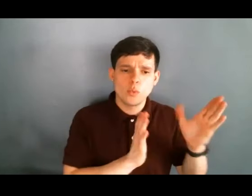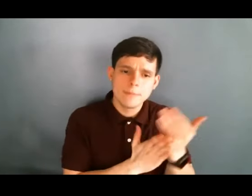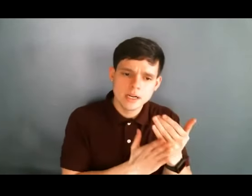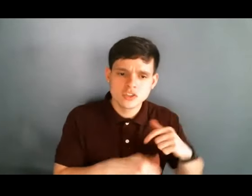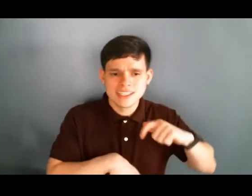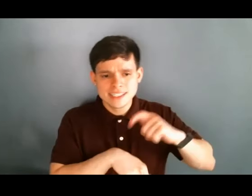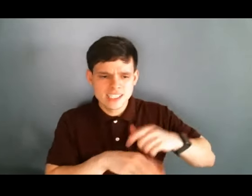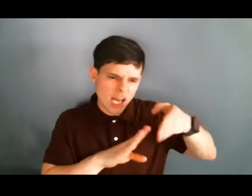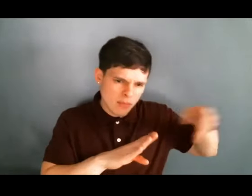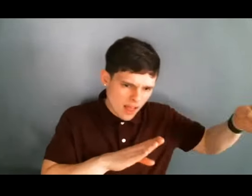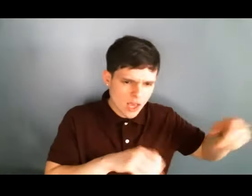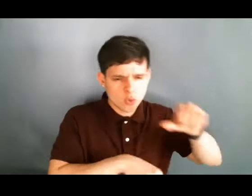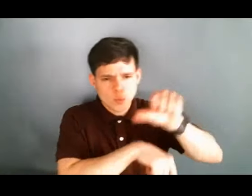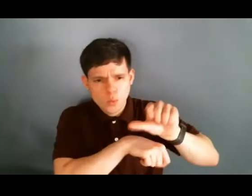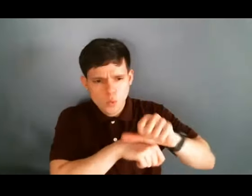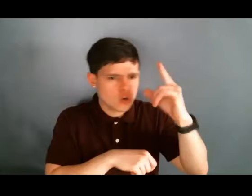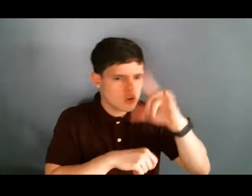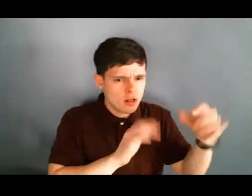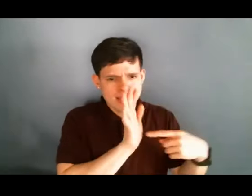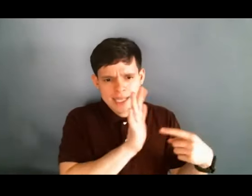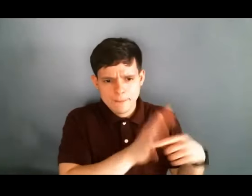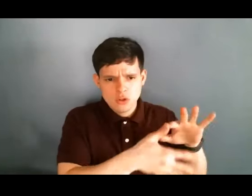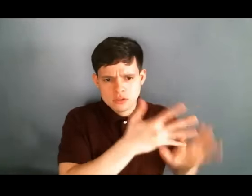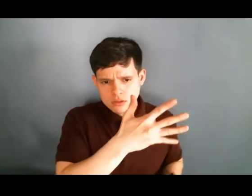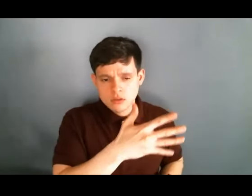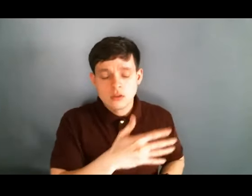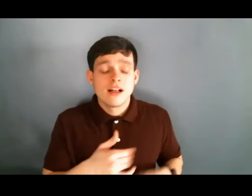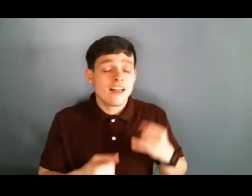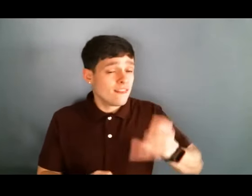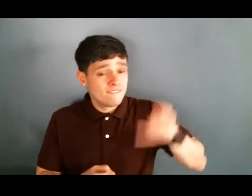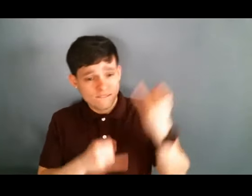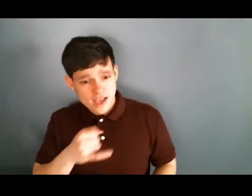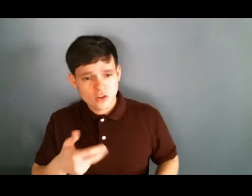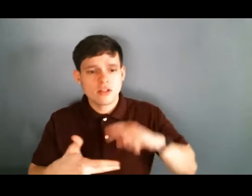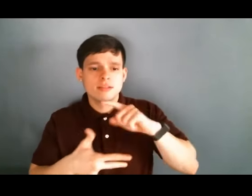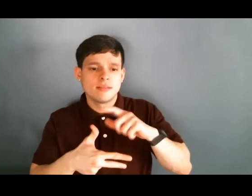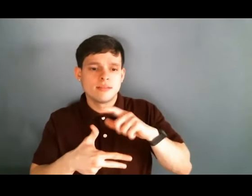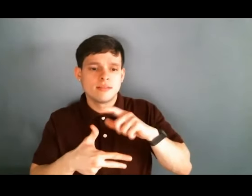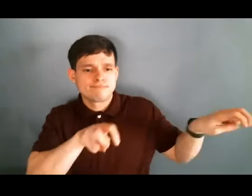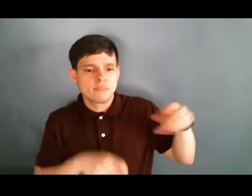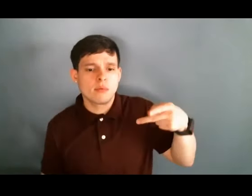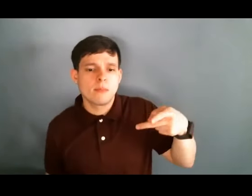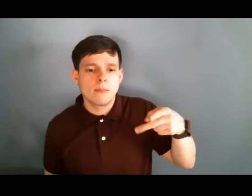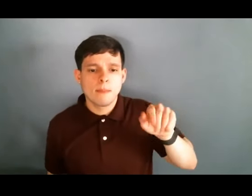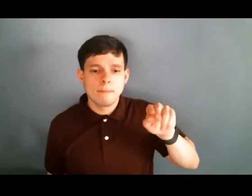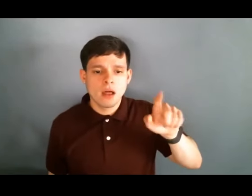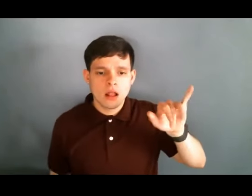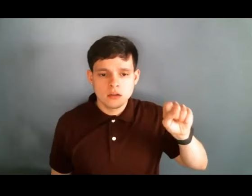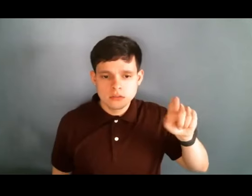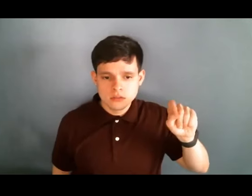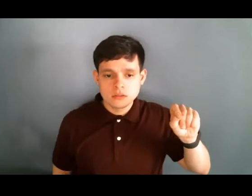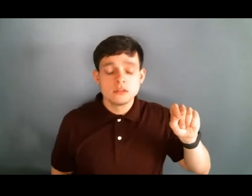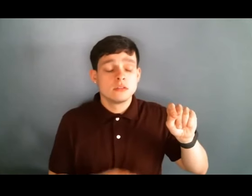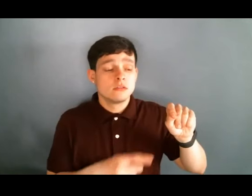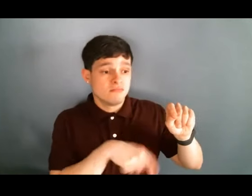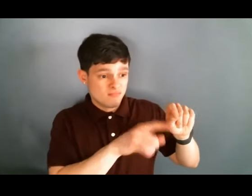work samples. And then the final round of review is the panelist round. And it's from there that the ultimate awardees will be